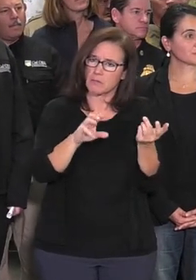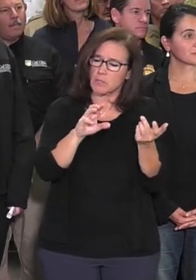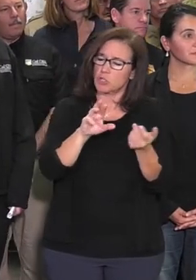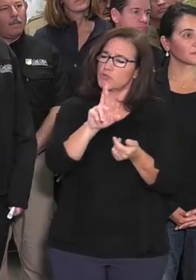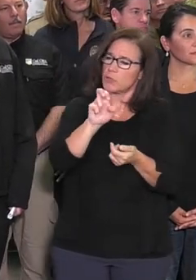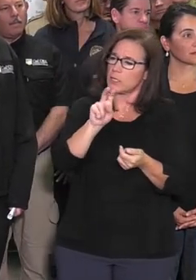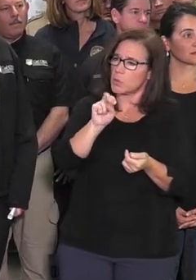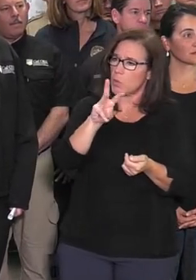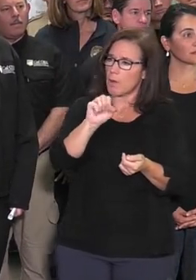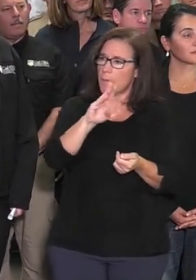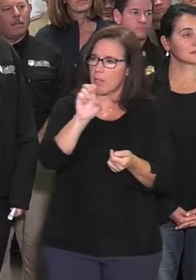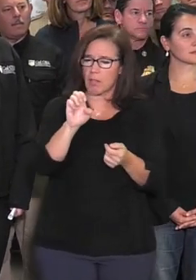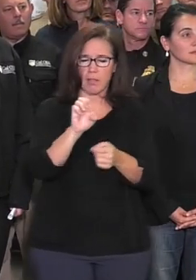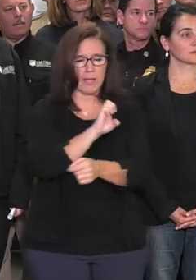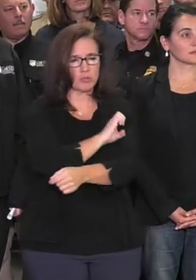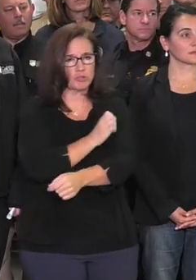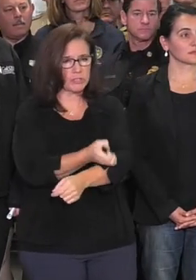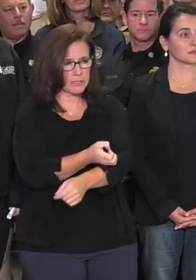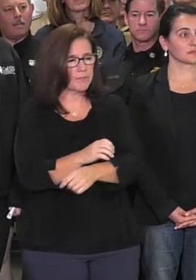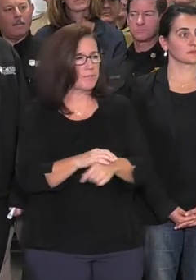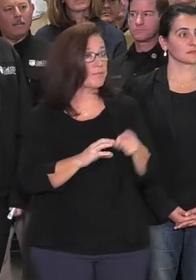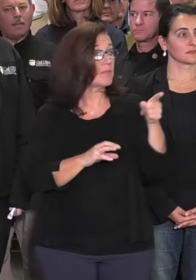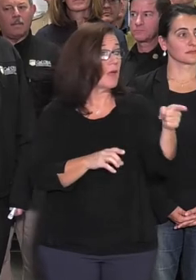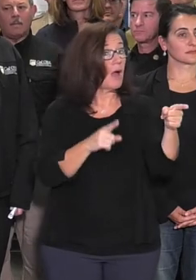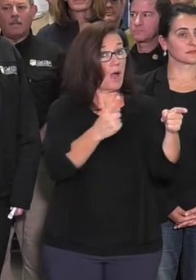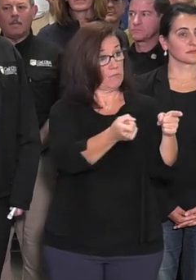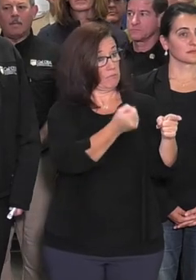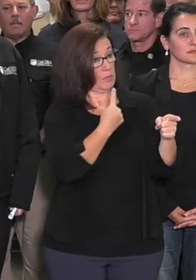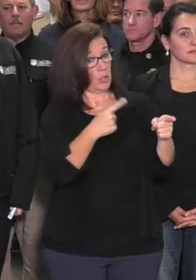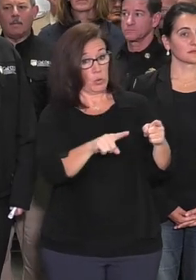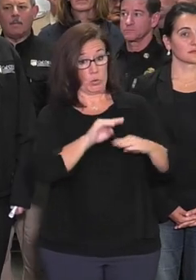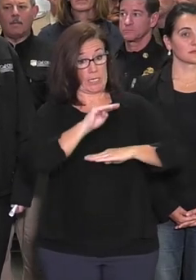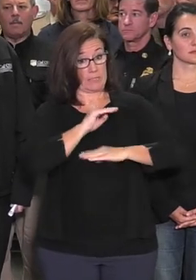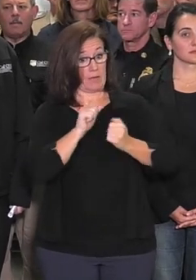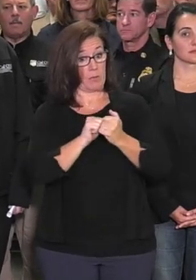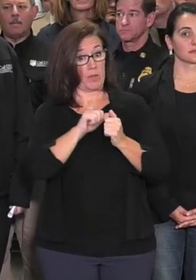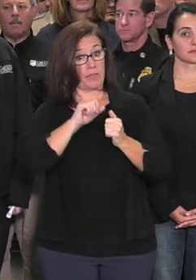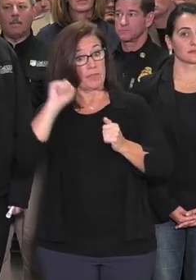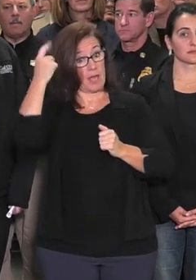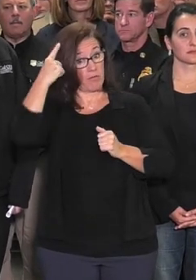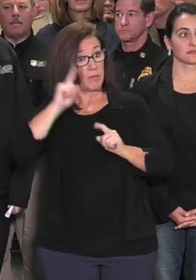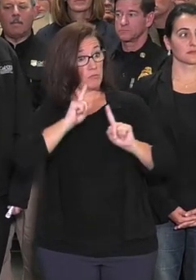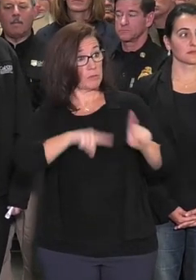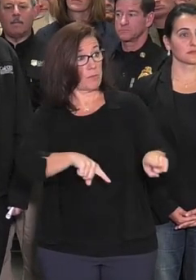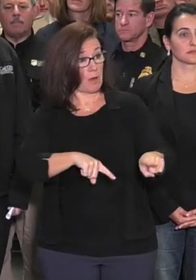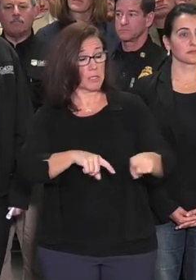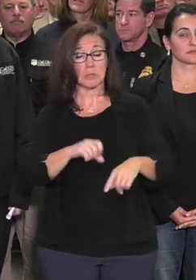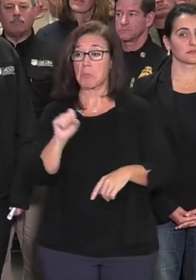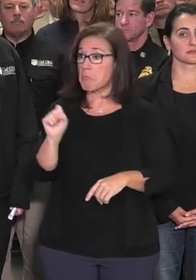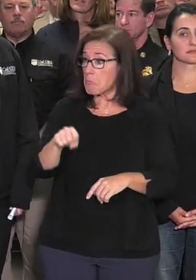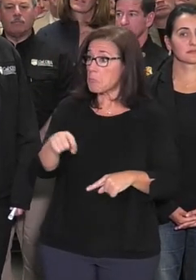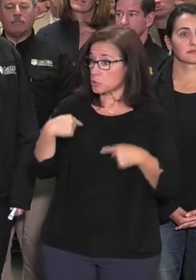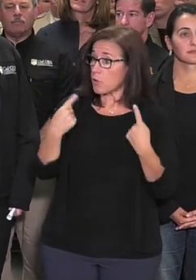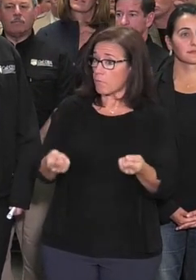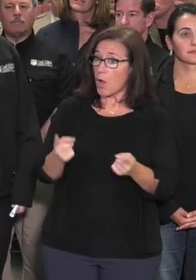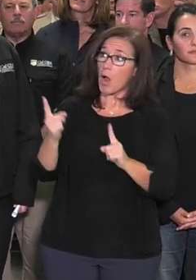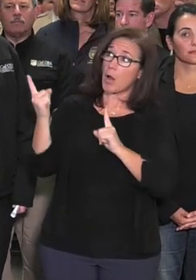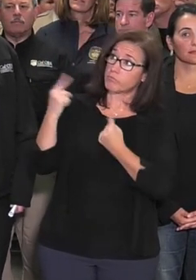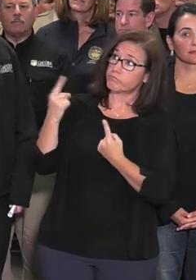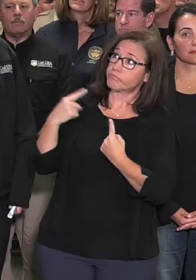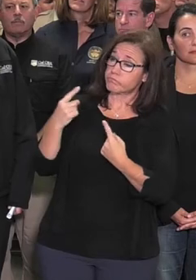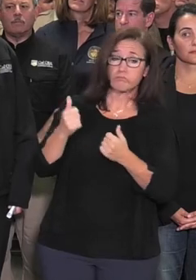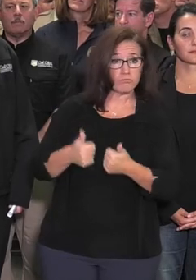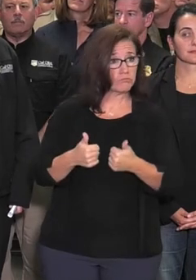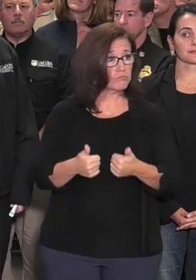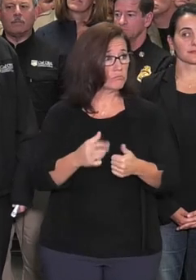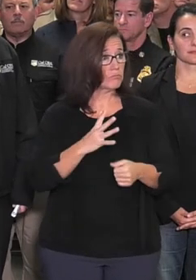you satisfied with the response you're getting from the federal government? Well, so far, so good. We have been getting response, but you know, when you